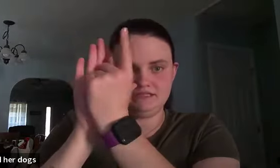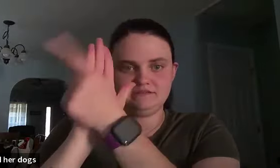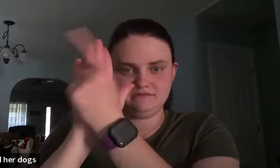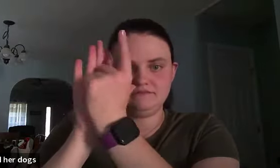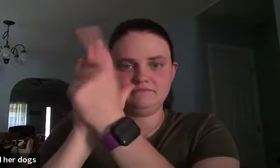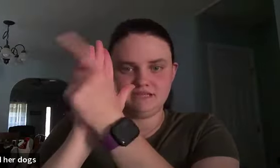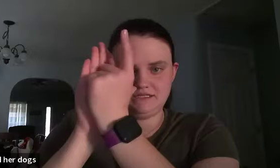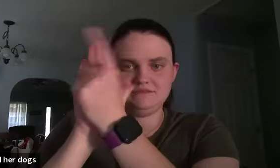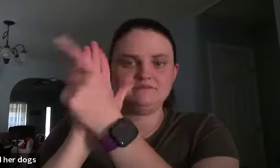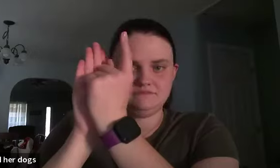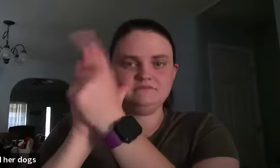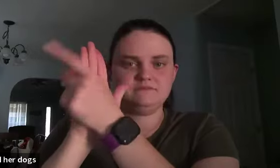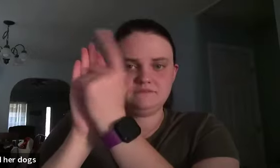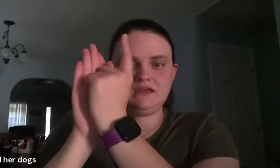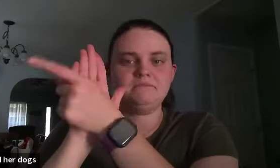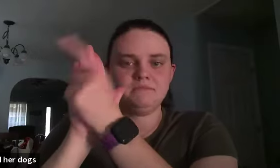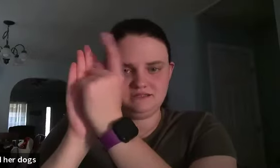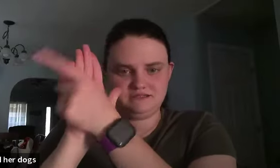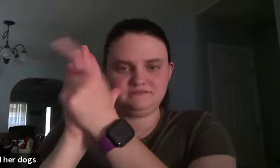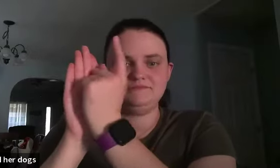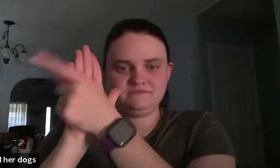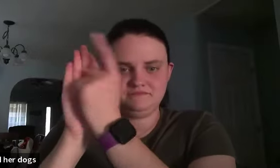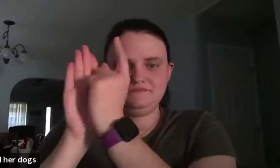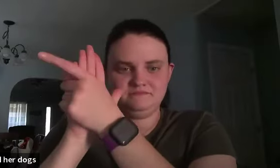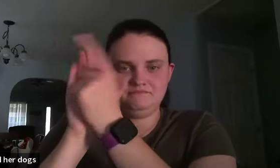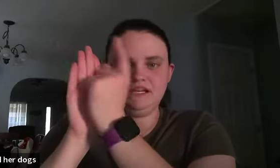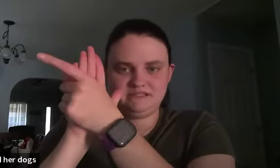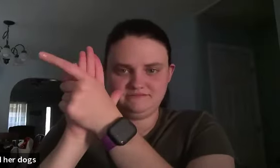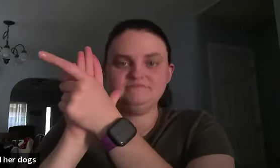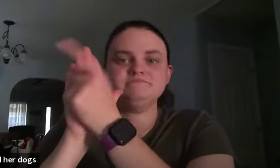Minute, minute. Okay, minute, minute.